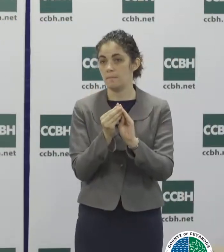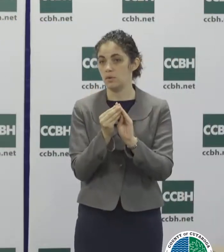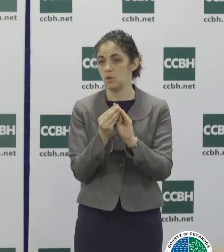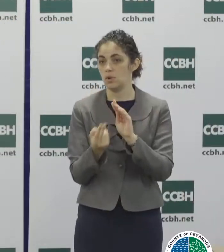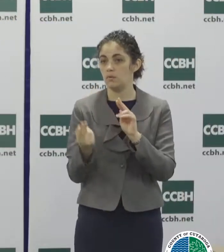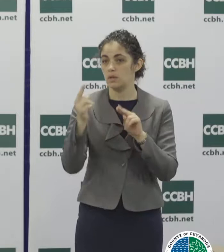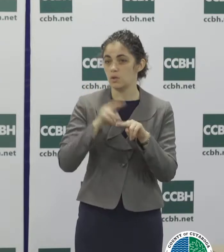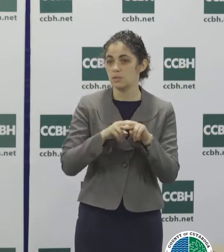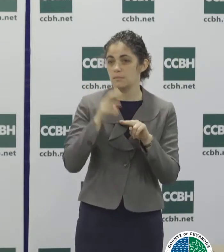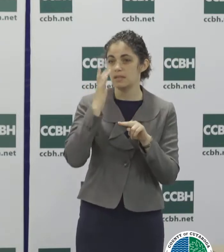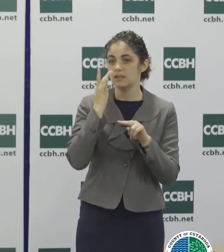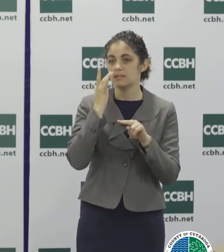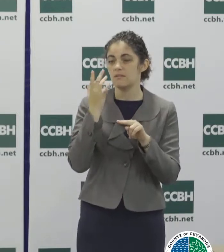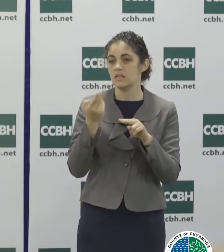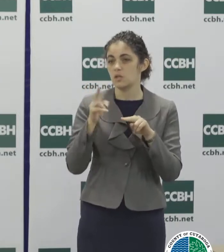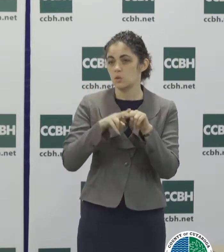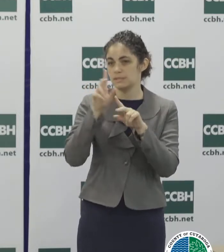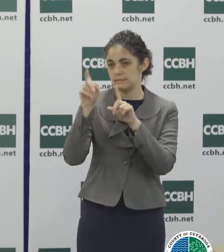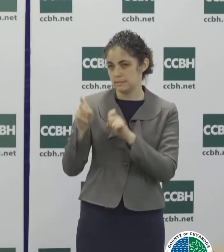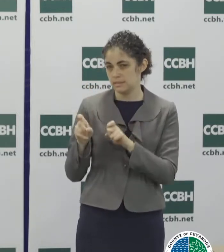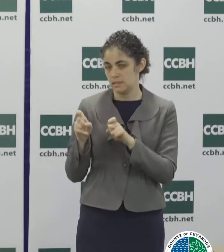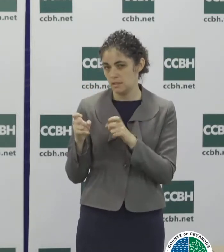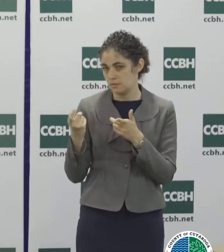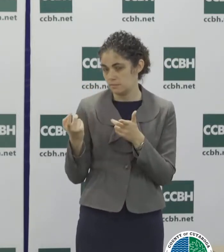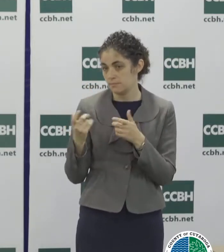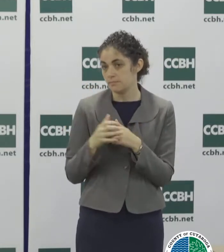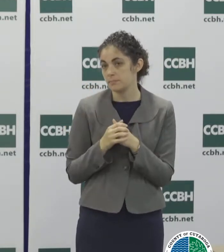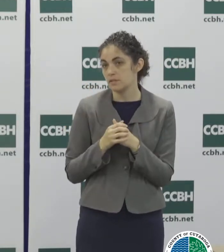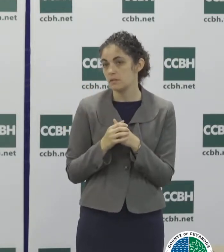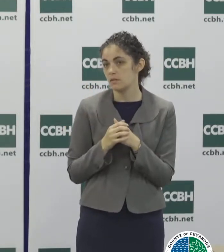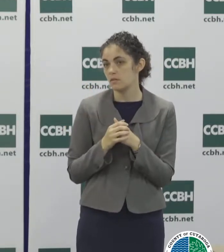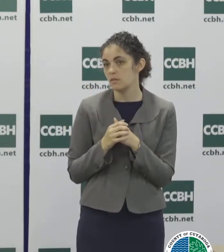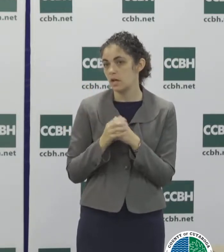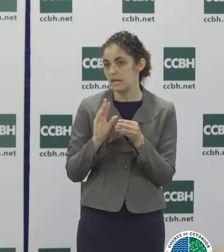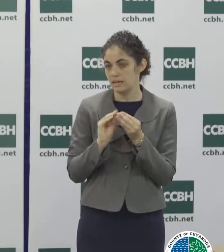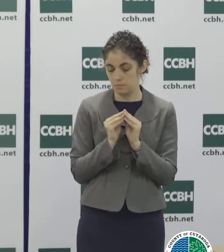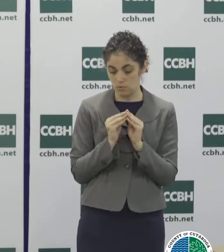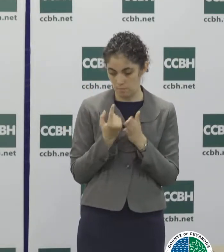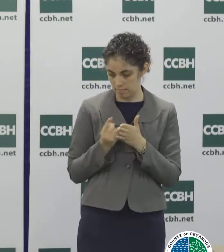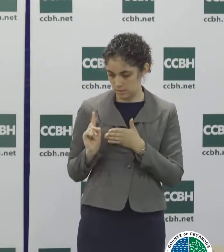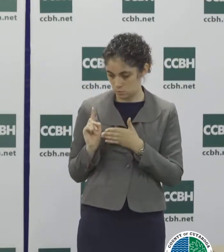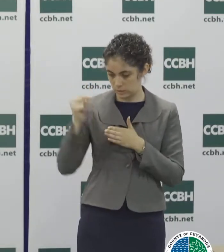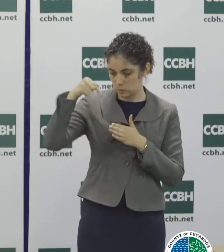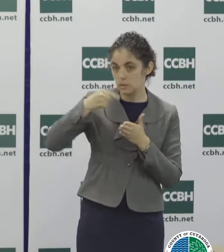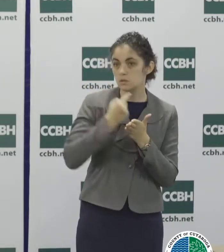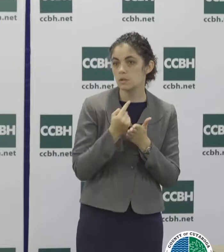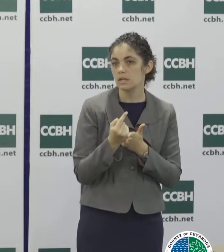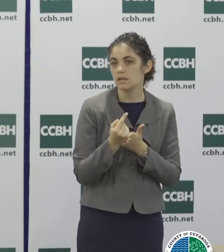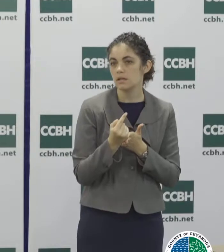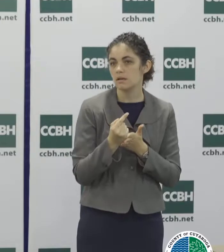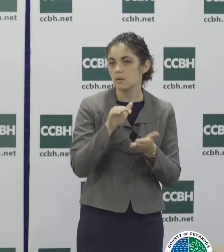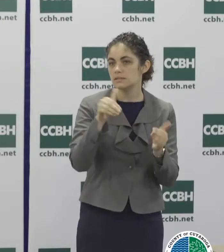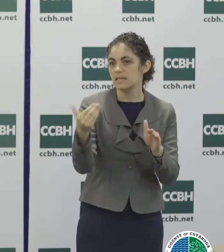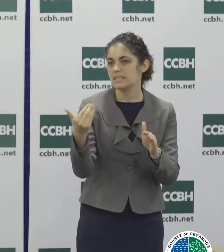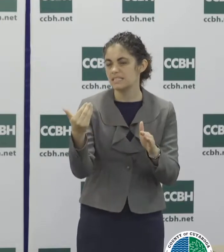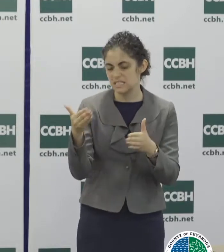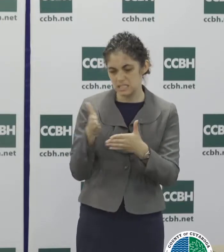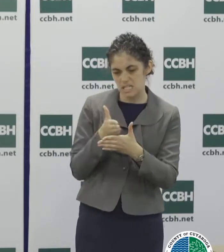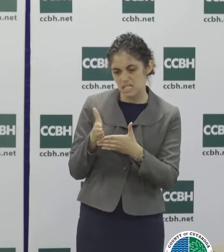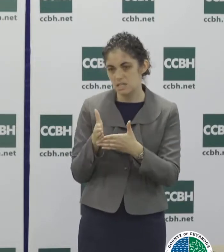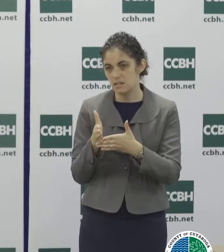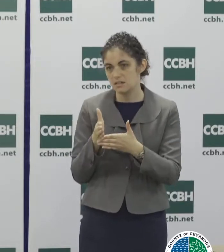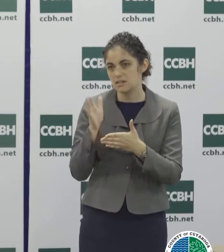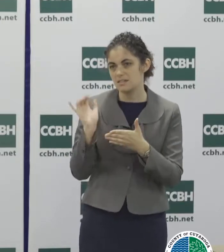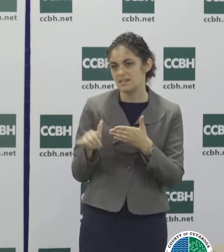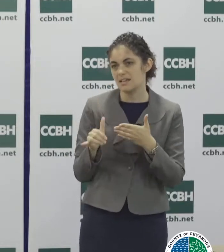perhaps because of increased testing. And as far as the number from last week to this week, as far as deaths, what was that? And